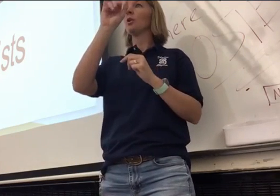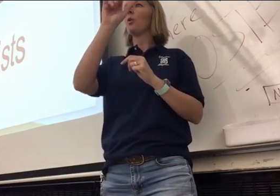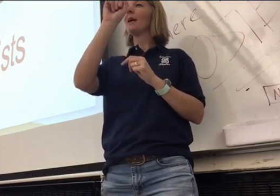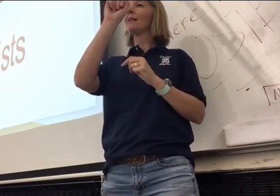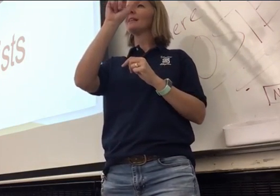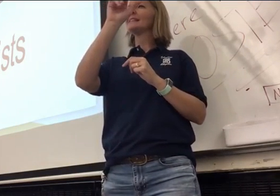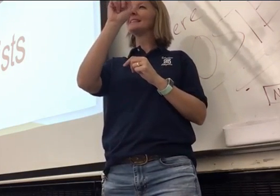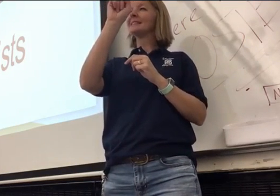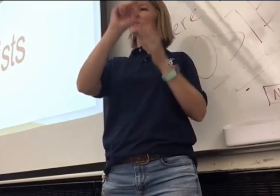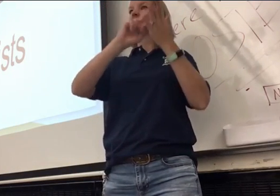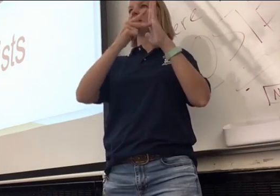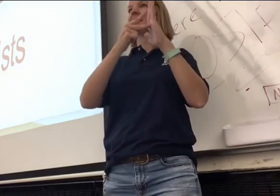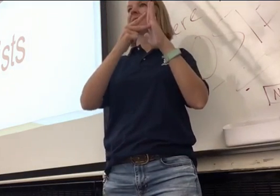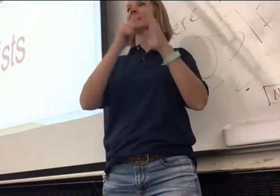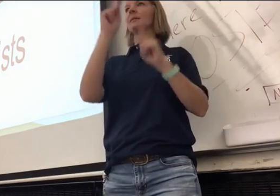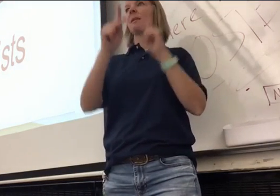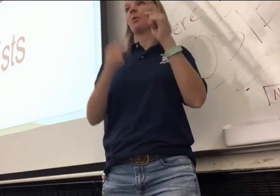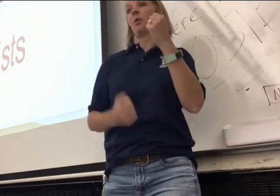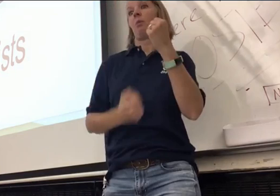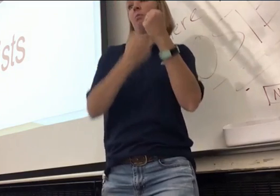the ones that are going to be